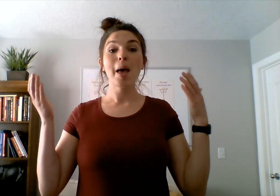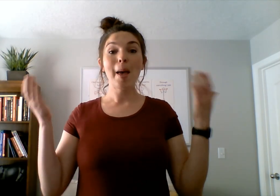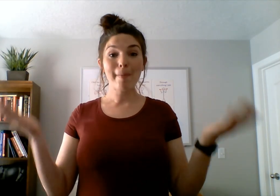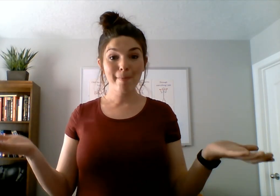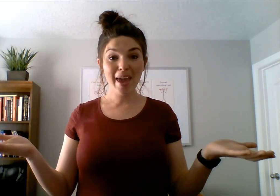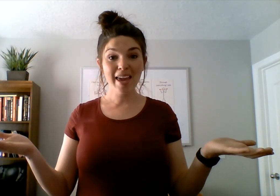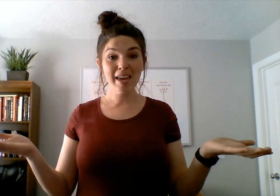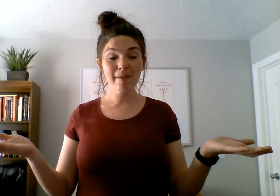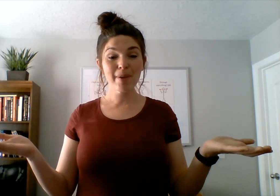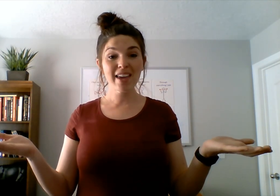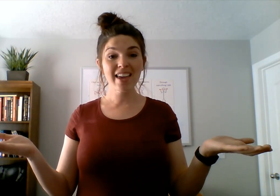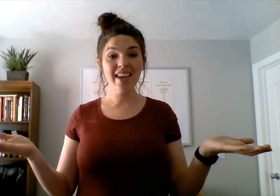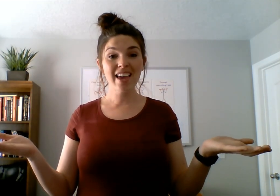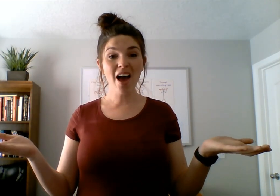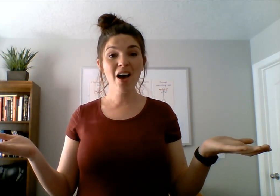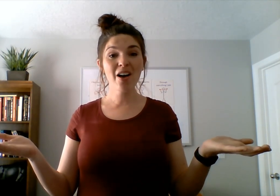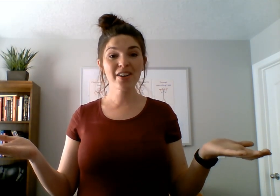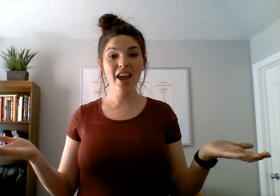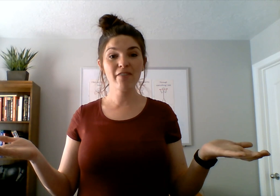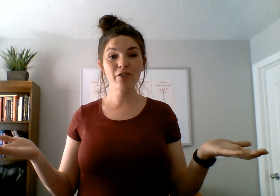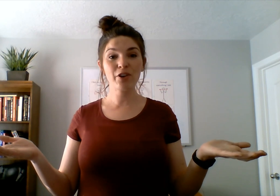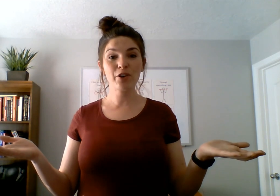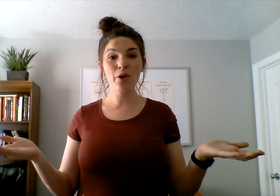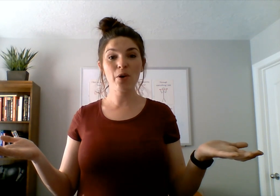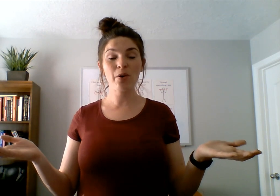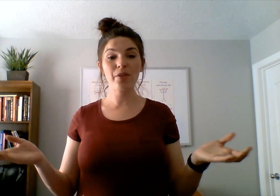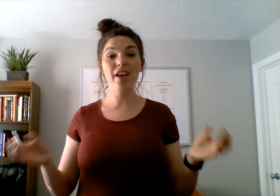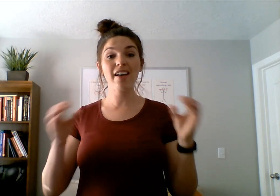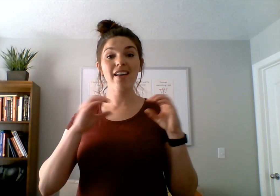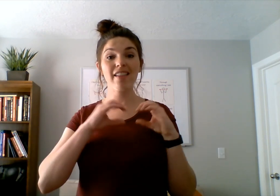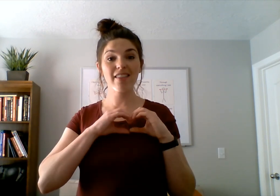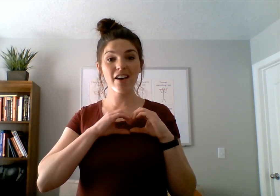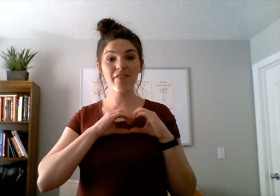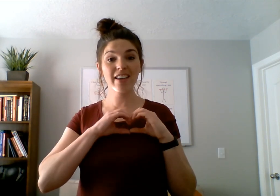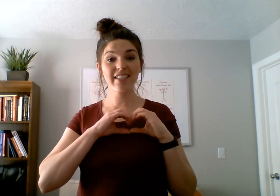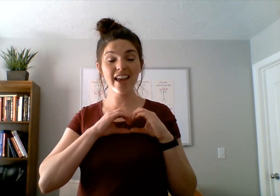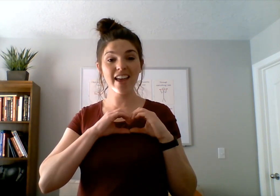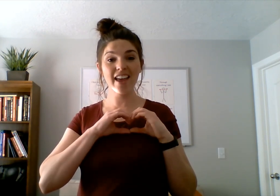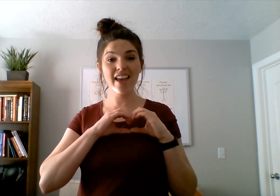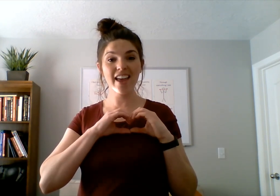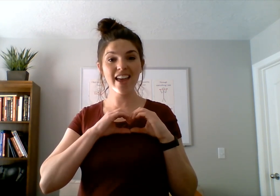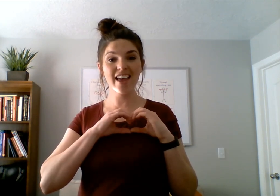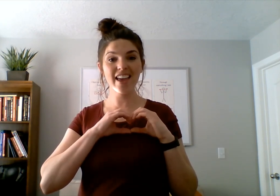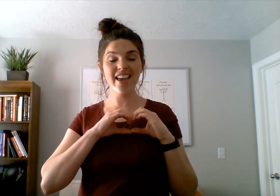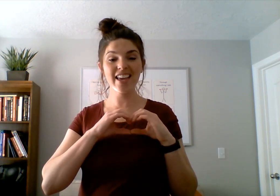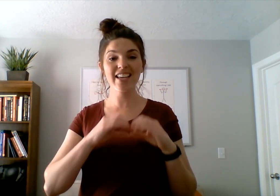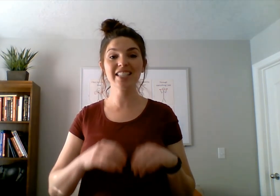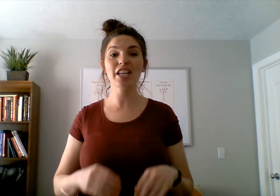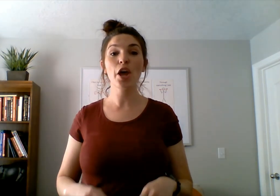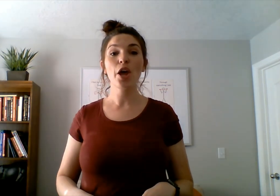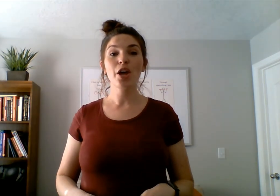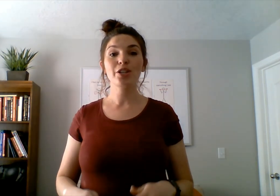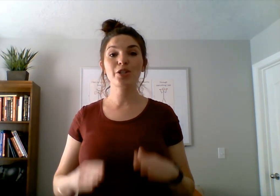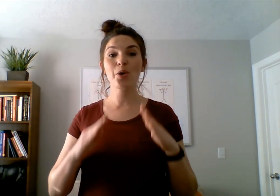Maybe I'll never know the love it takes to